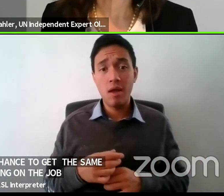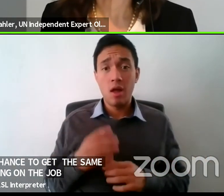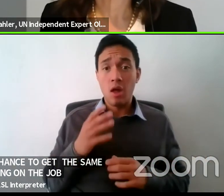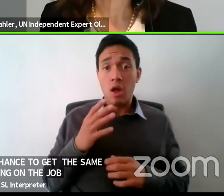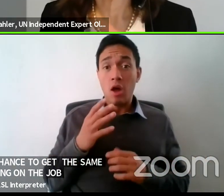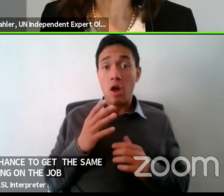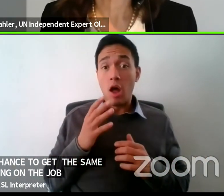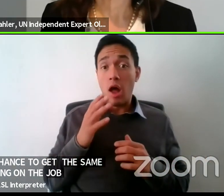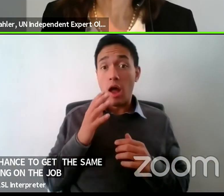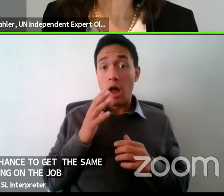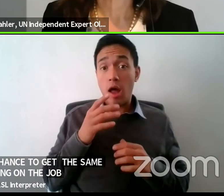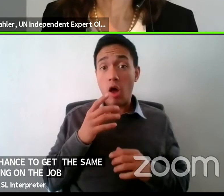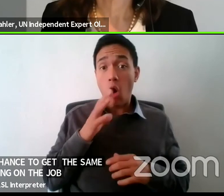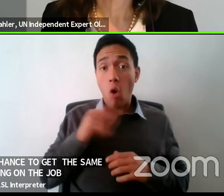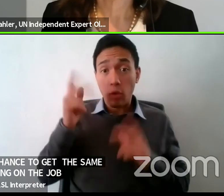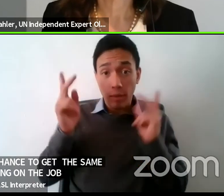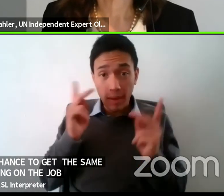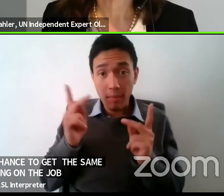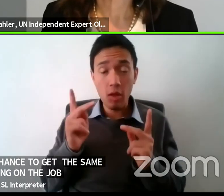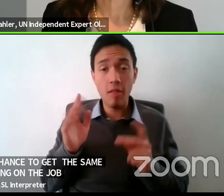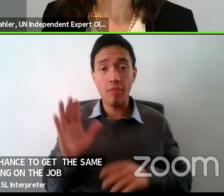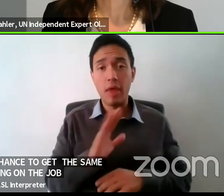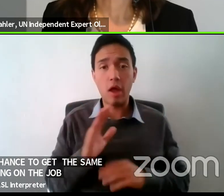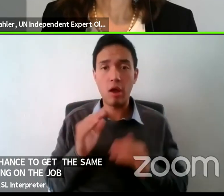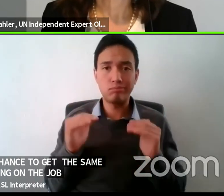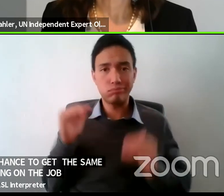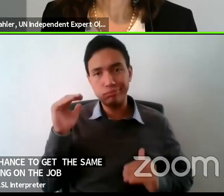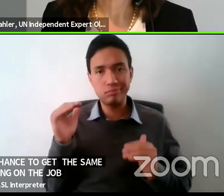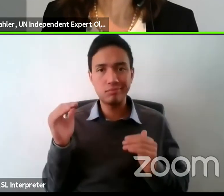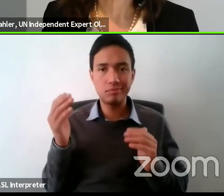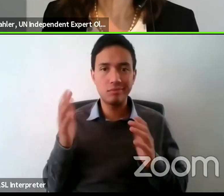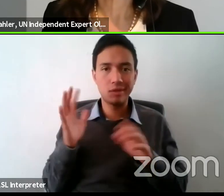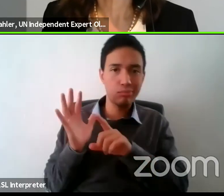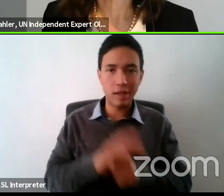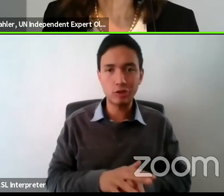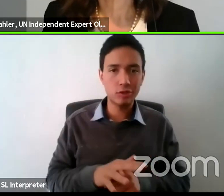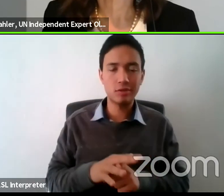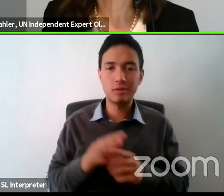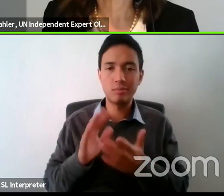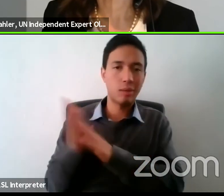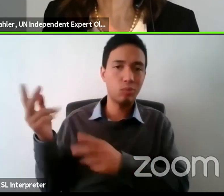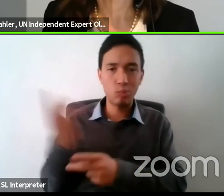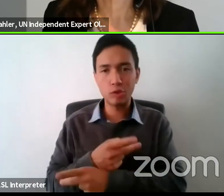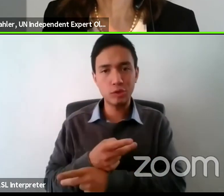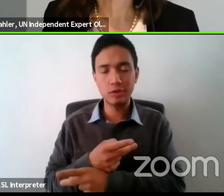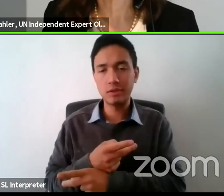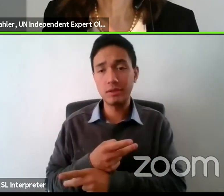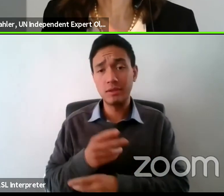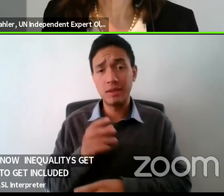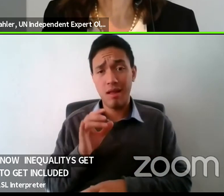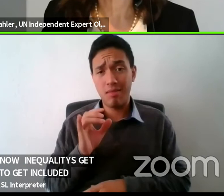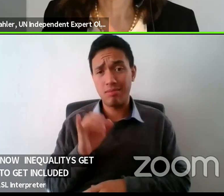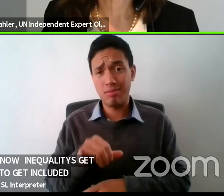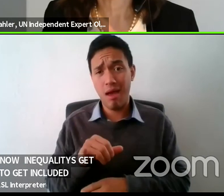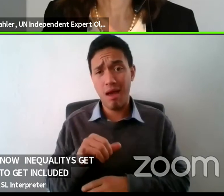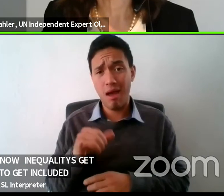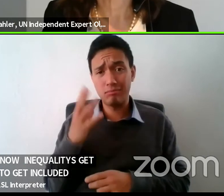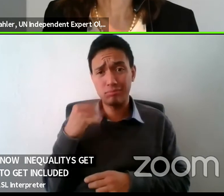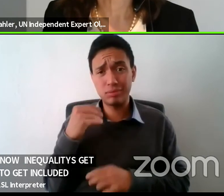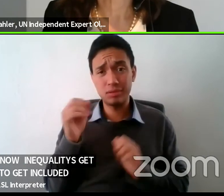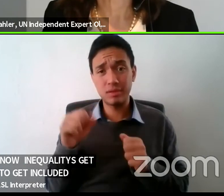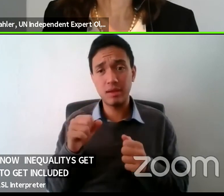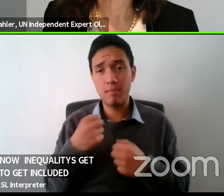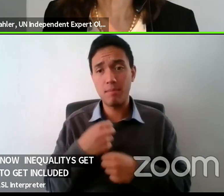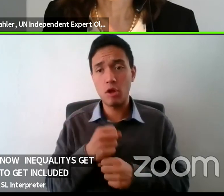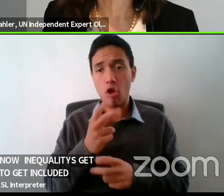and bigger, and this might also be an obstacle to get included in the digital world. So from my